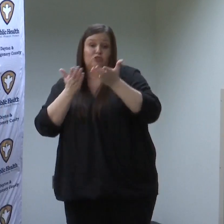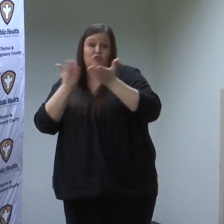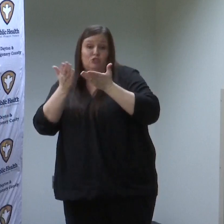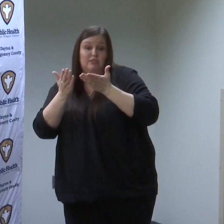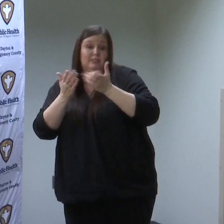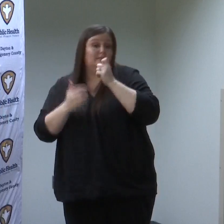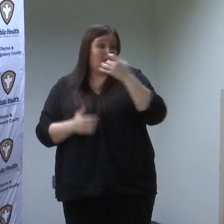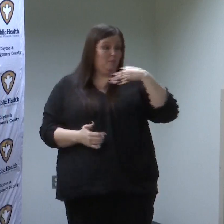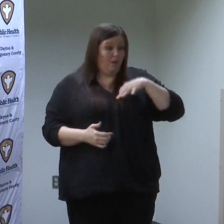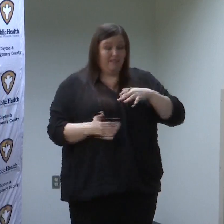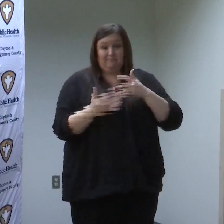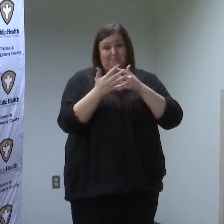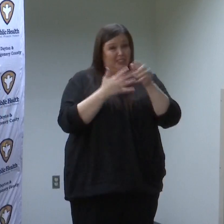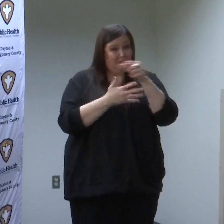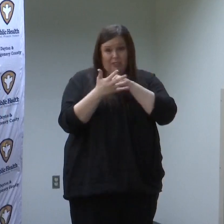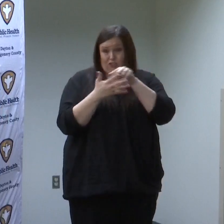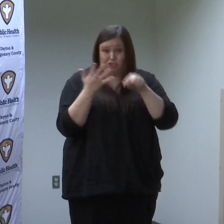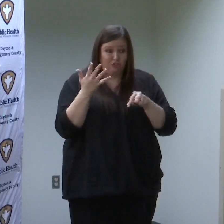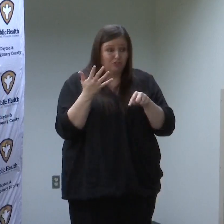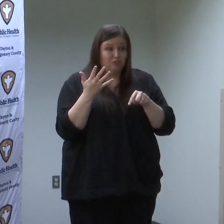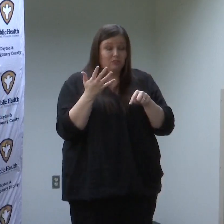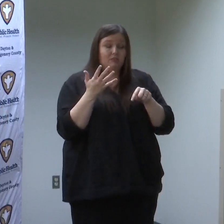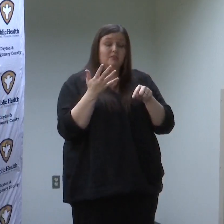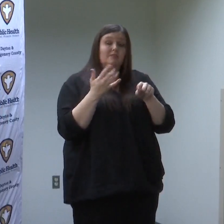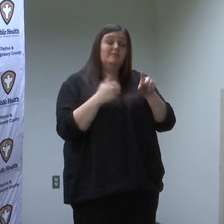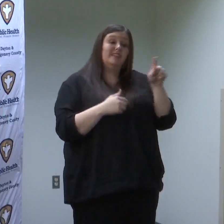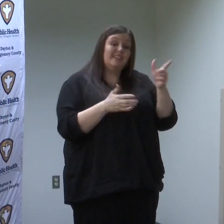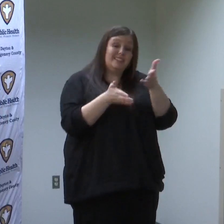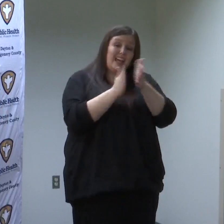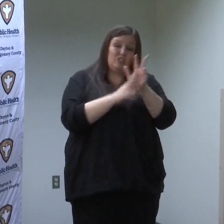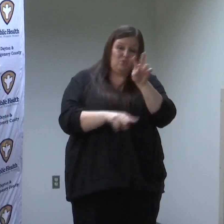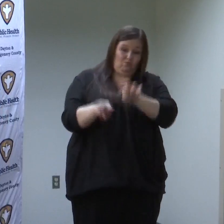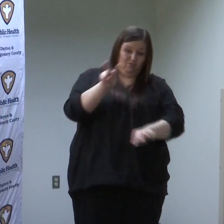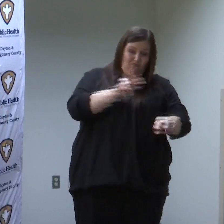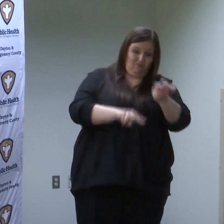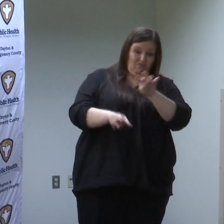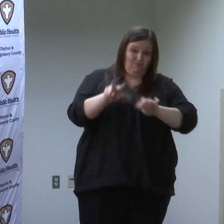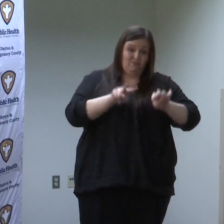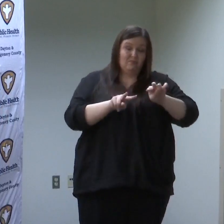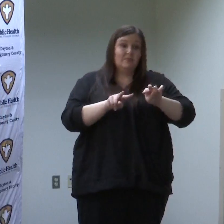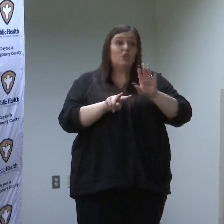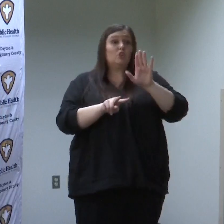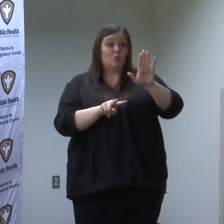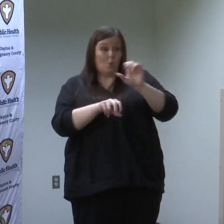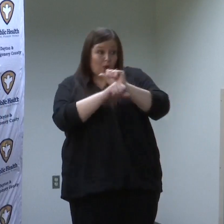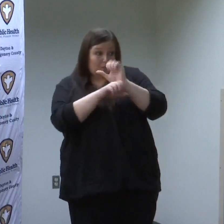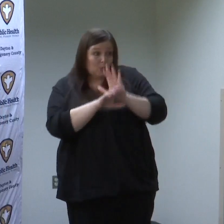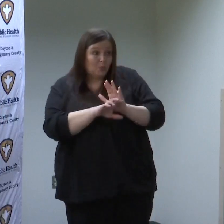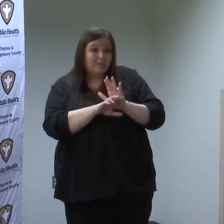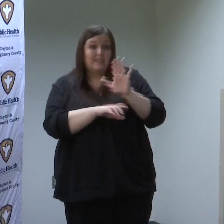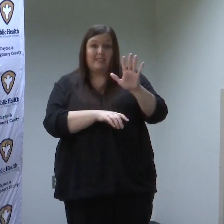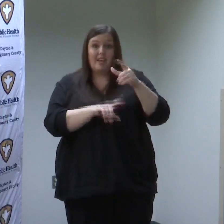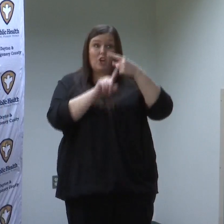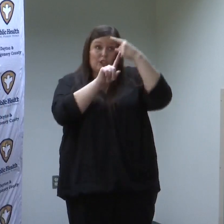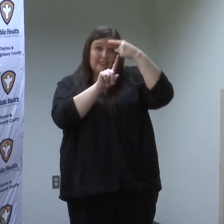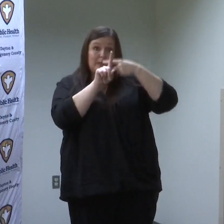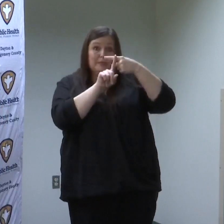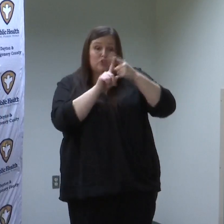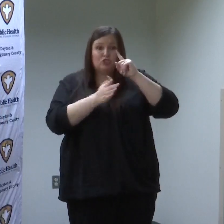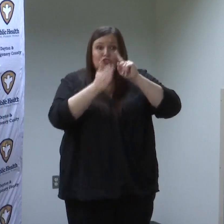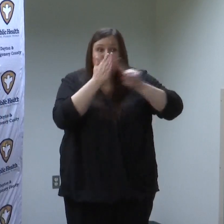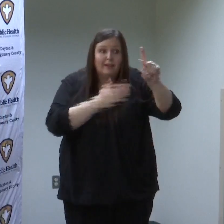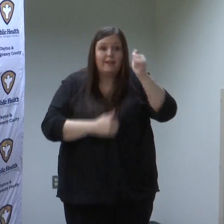or nonprofits. He's asking us to monitor daily the temperature of our employees as